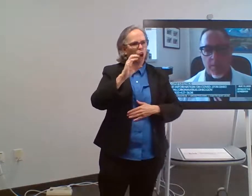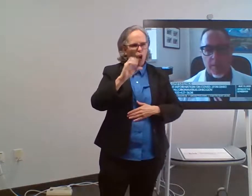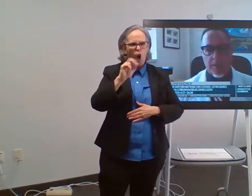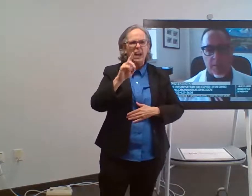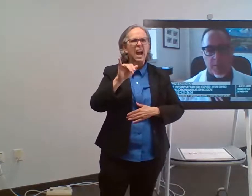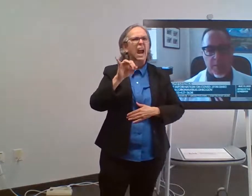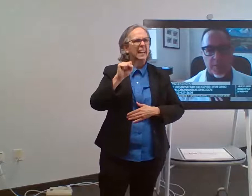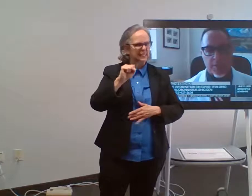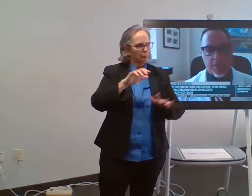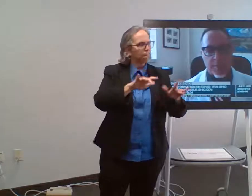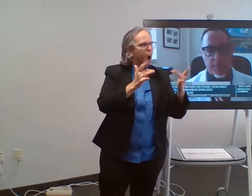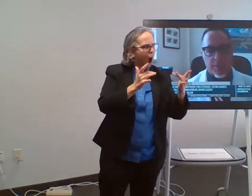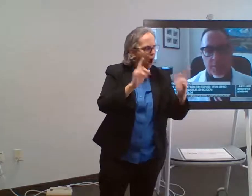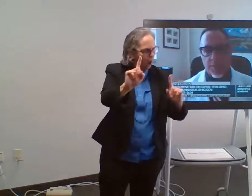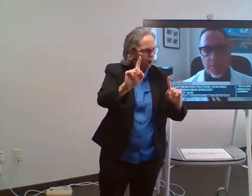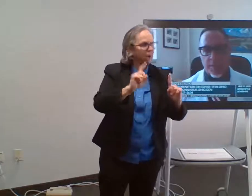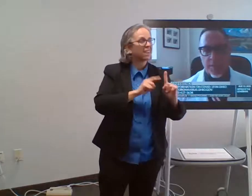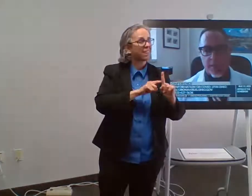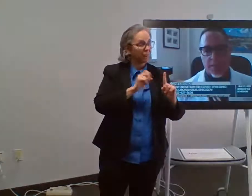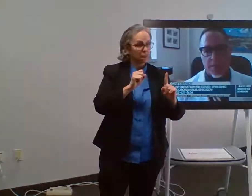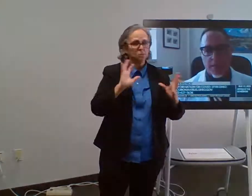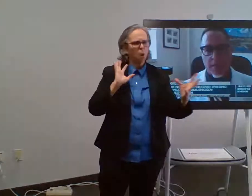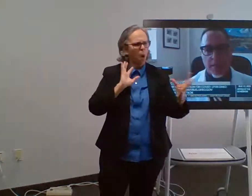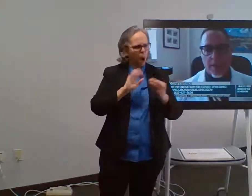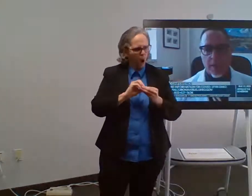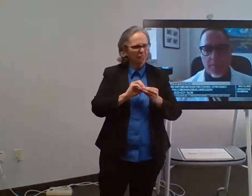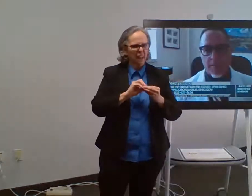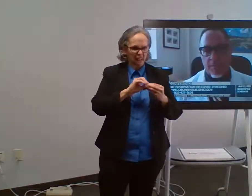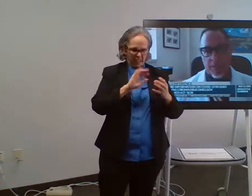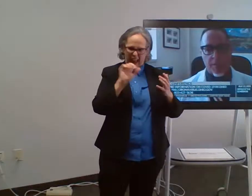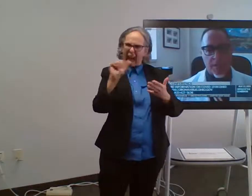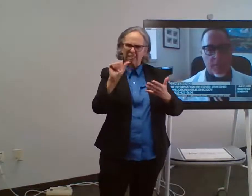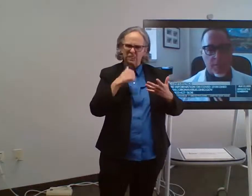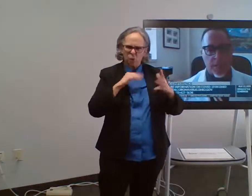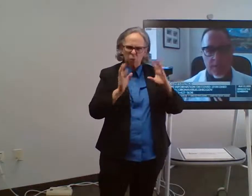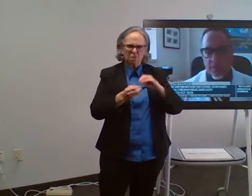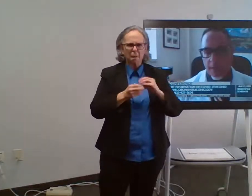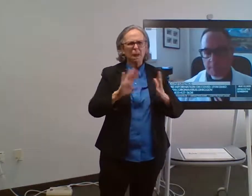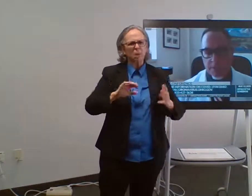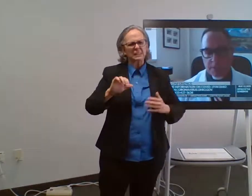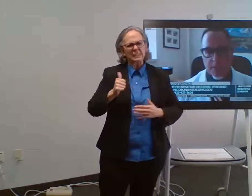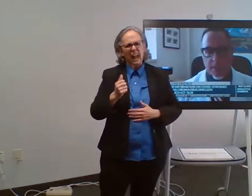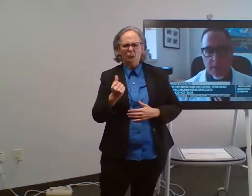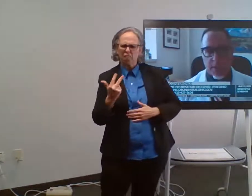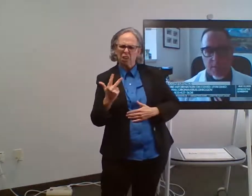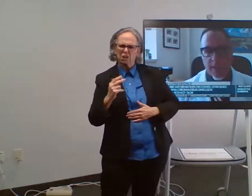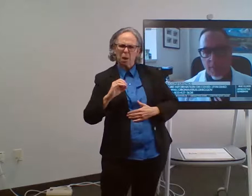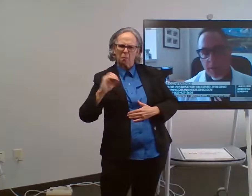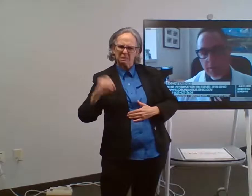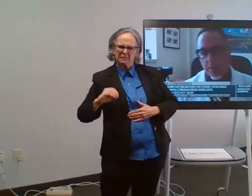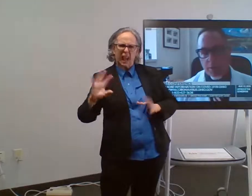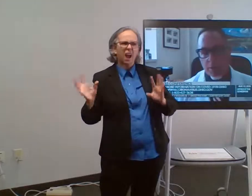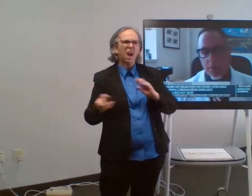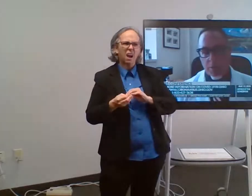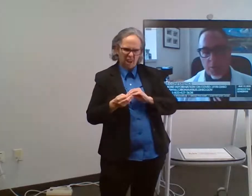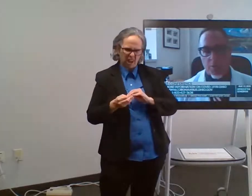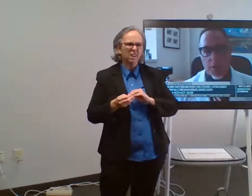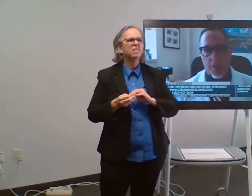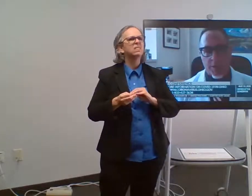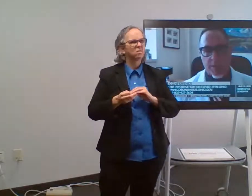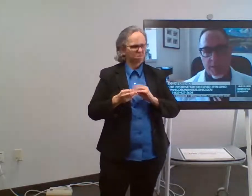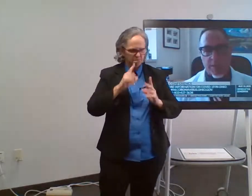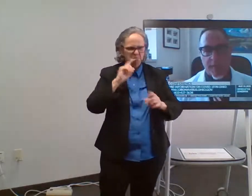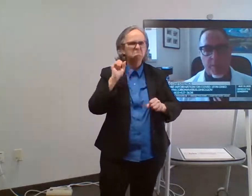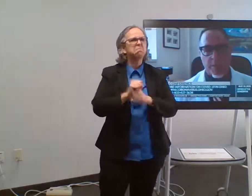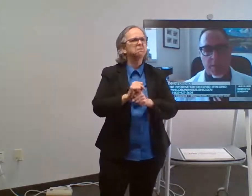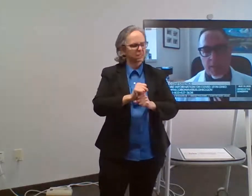it's somewhere around 10% to 13% of those we've tested of various levels, again, of competition throughout. So we do know